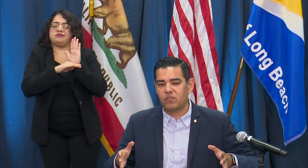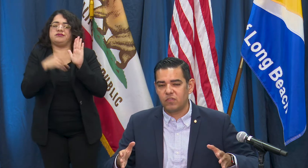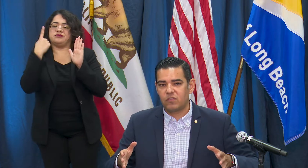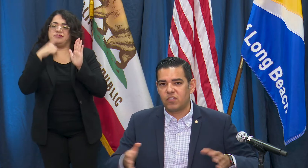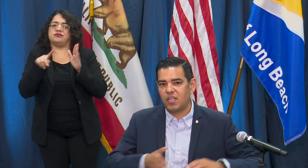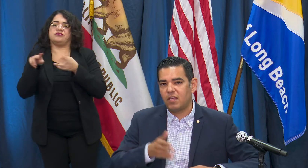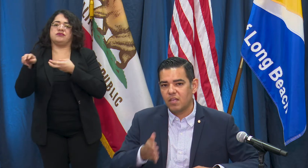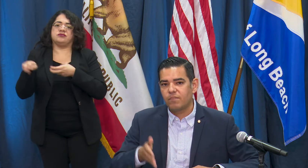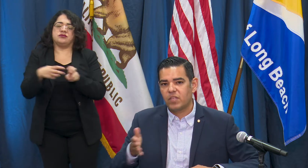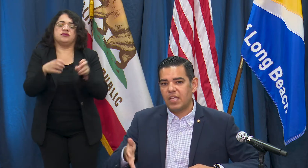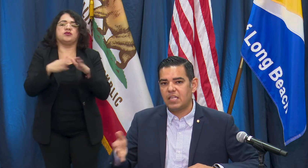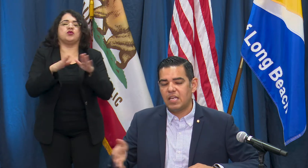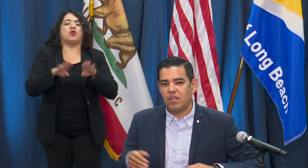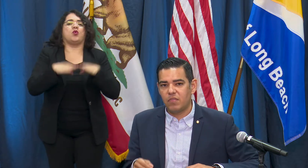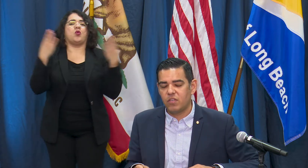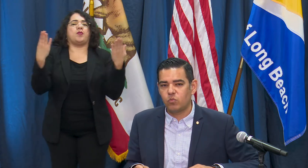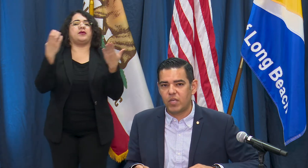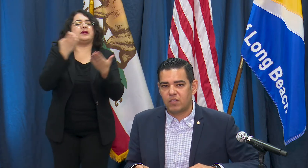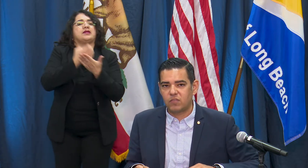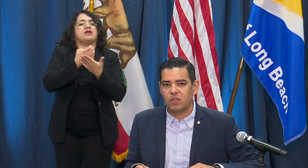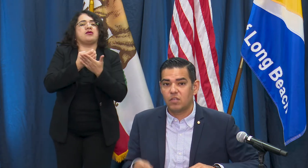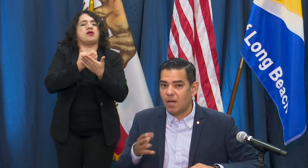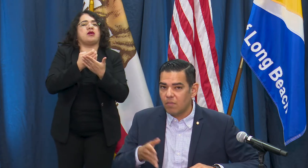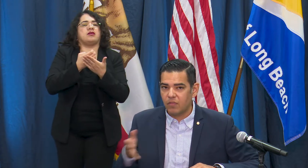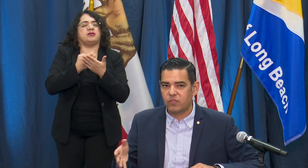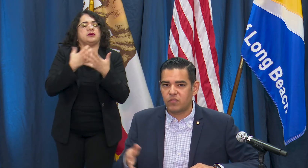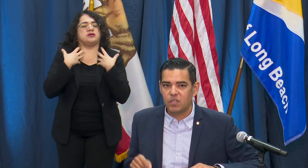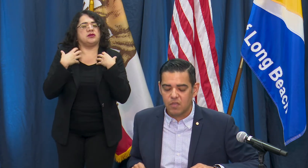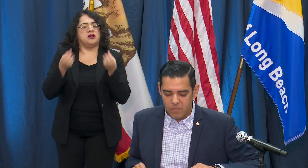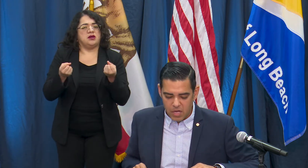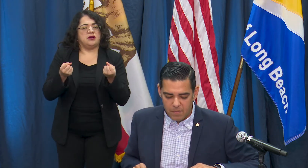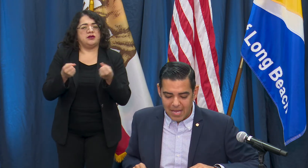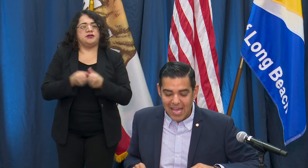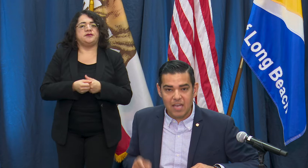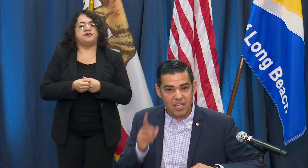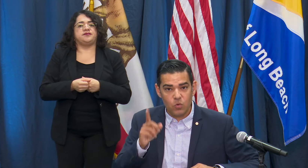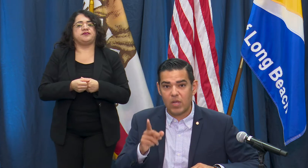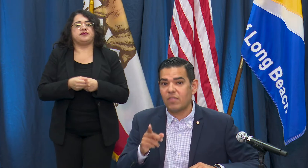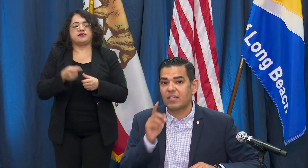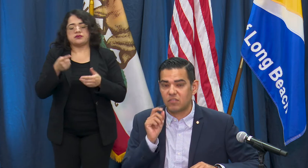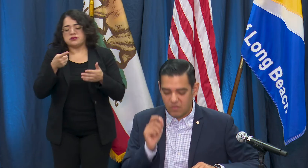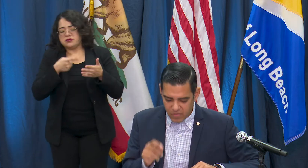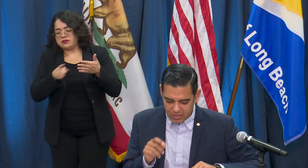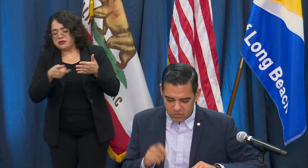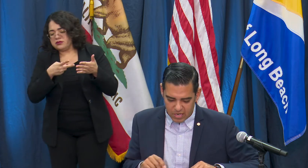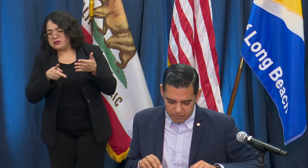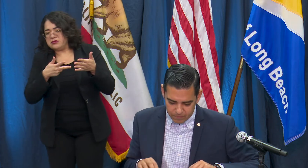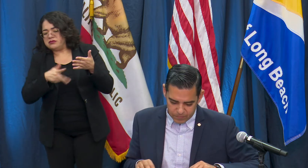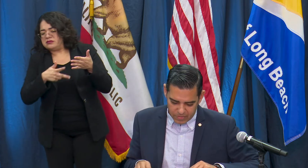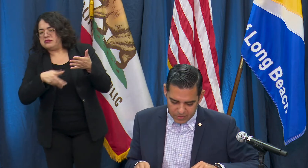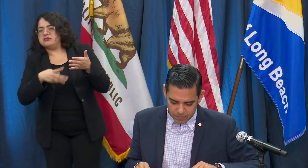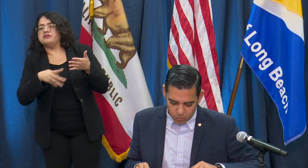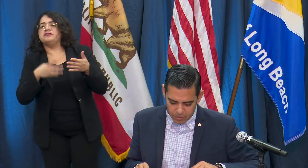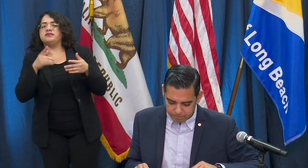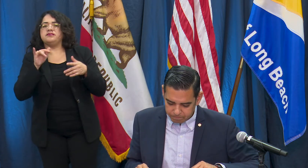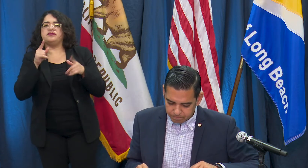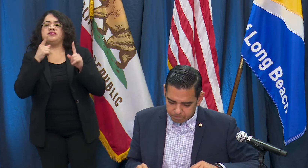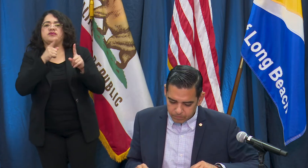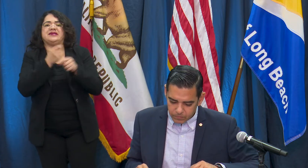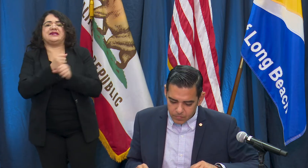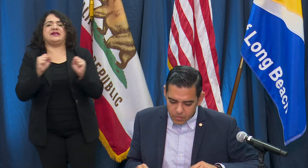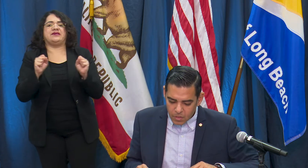reopening the city in these weeks, not months, ahead in a way that's safe and that's